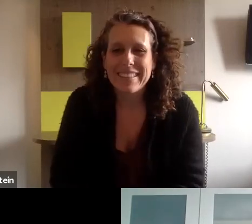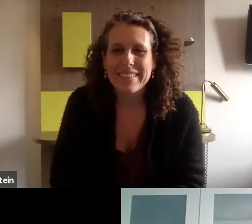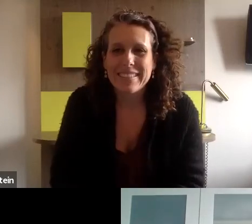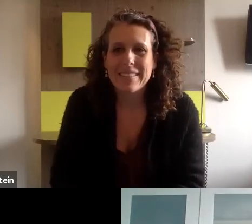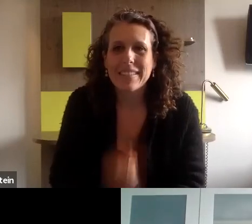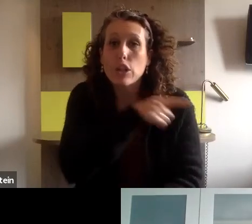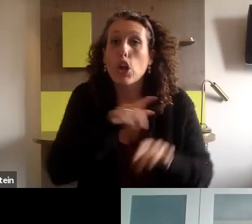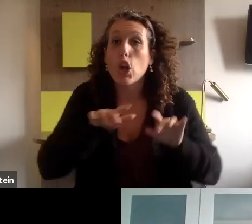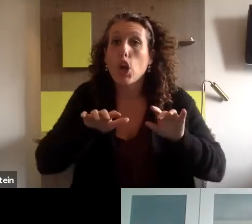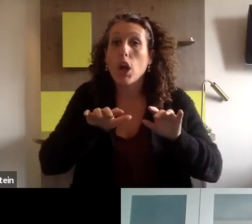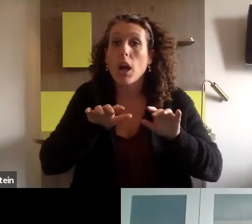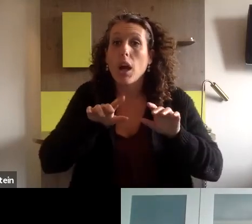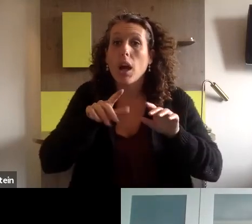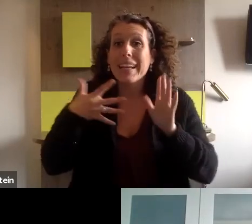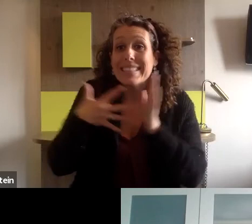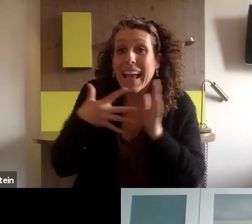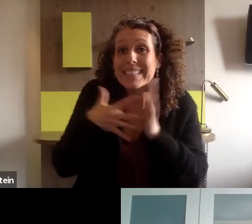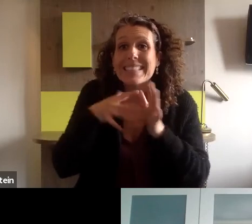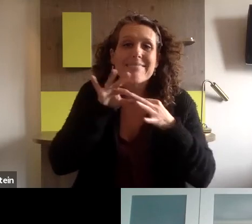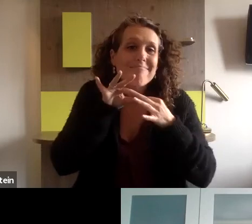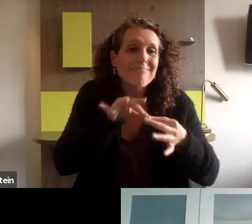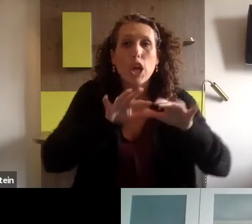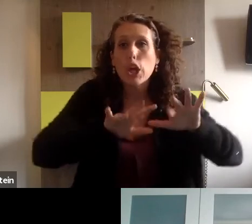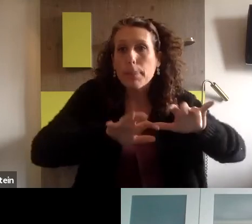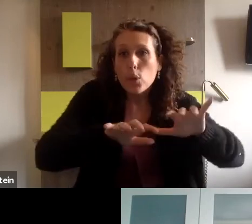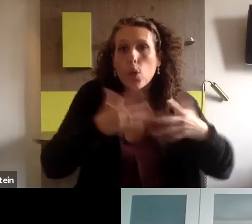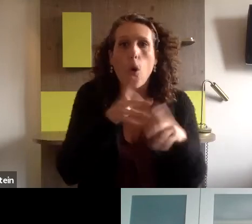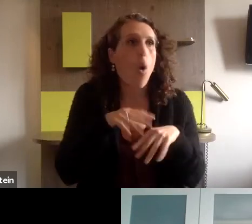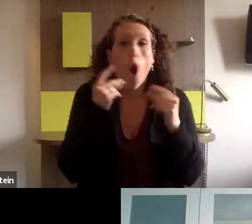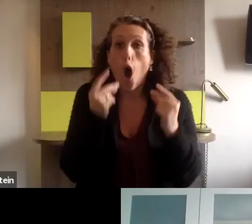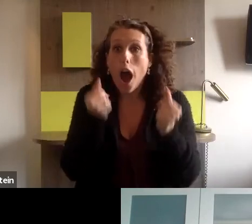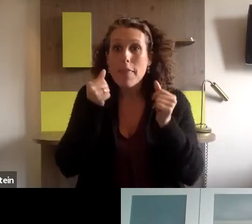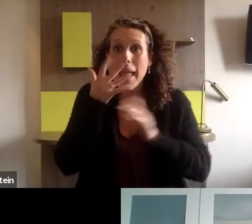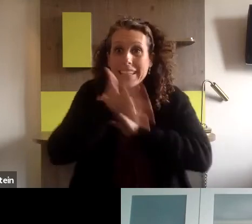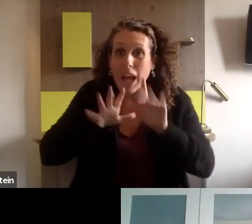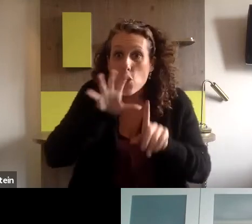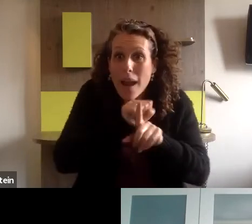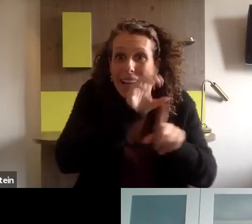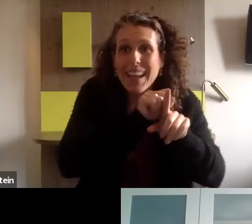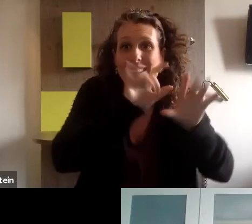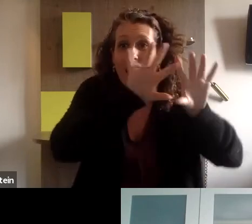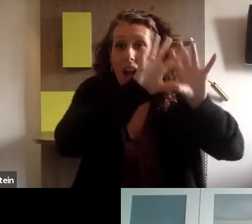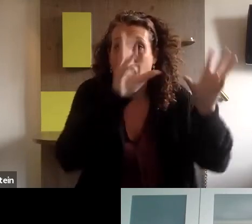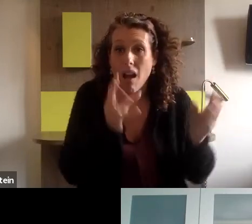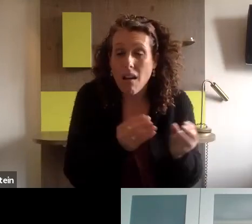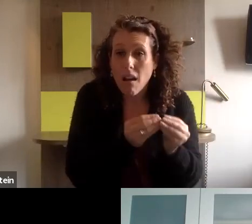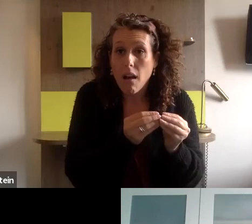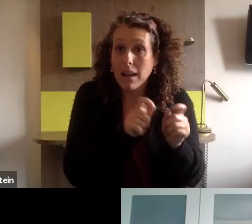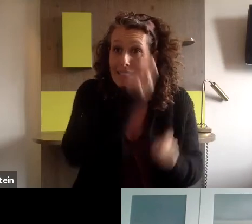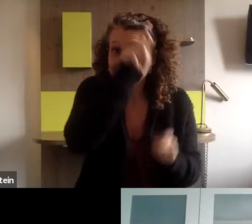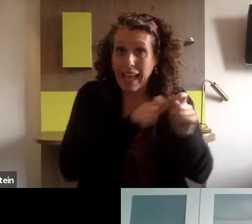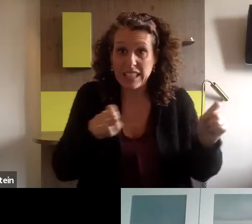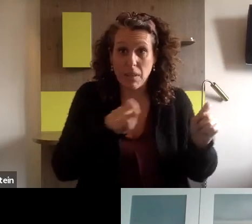computer-based testing or all those technologies like automatic sign and recognition shouldn't be only used for assessment, also can